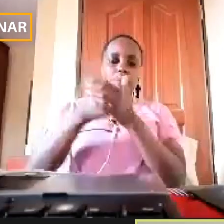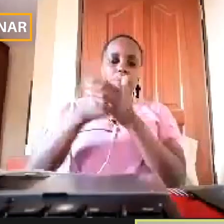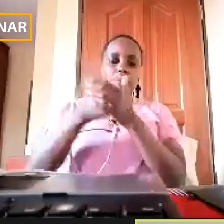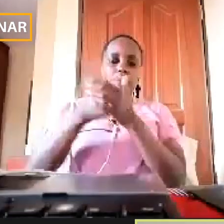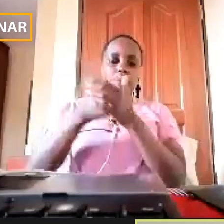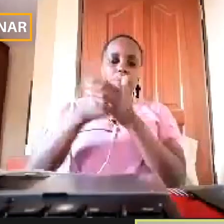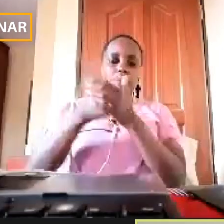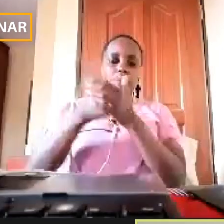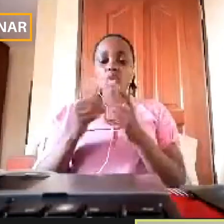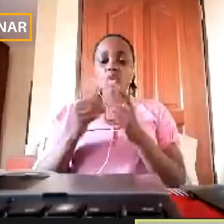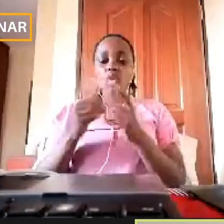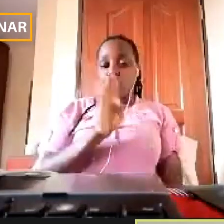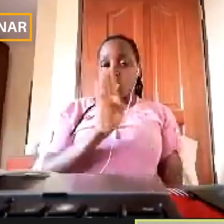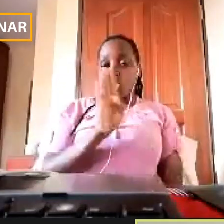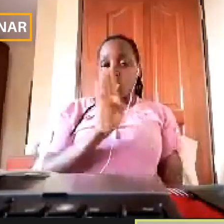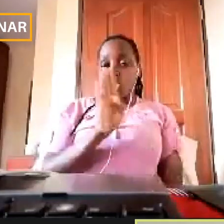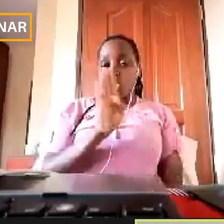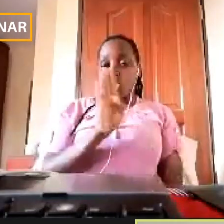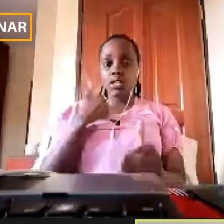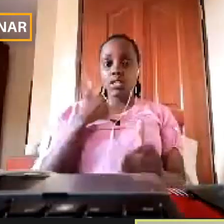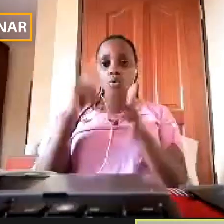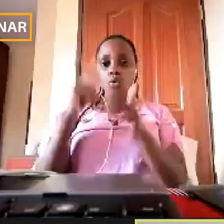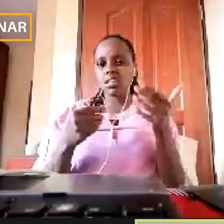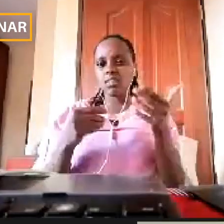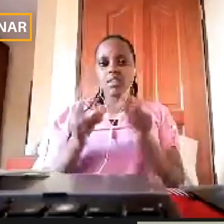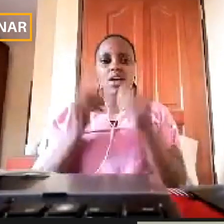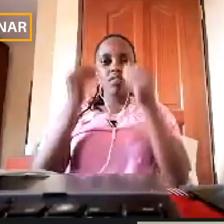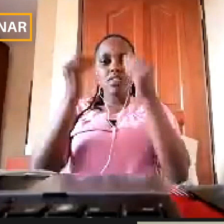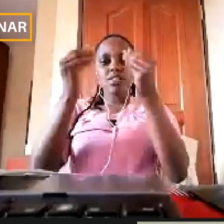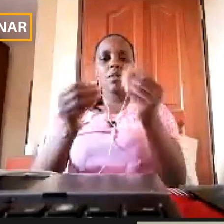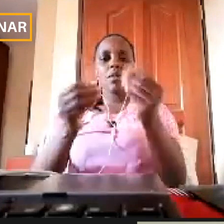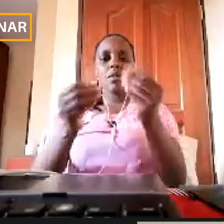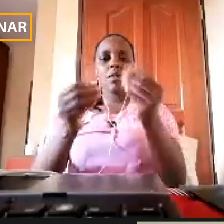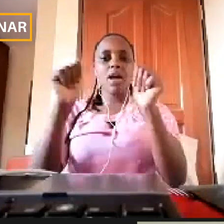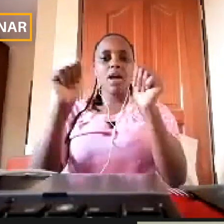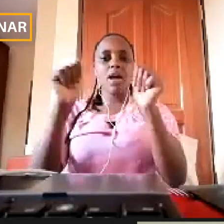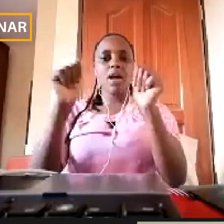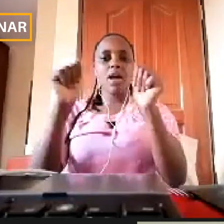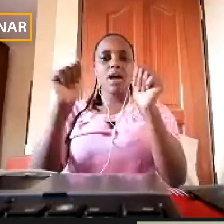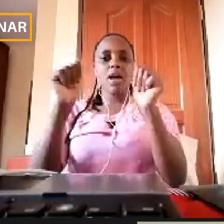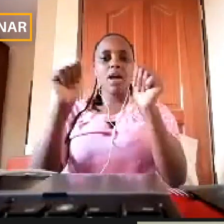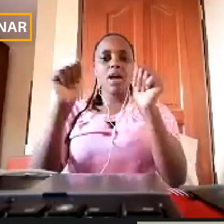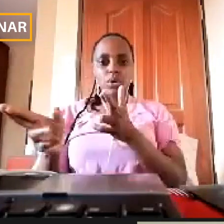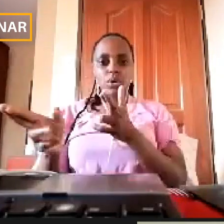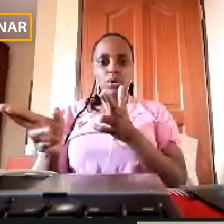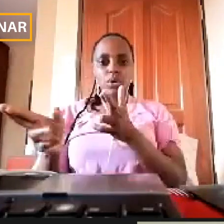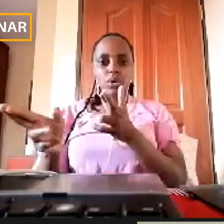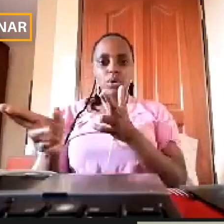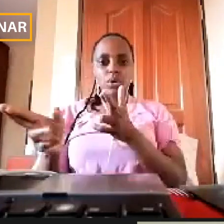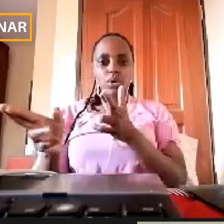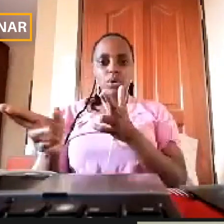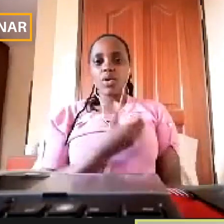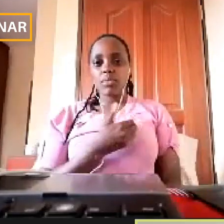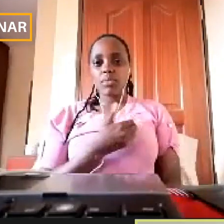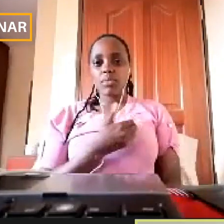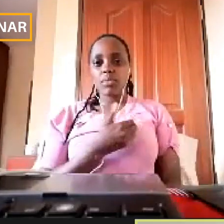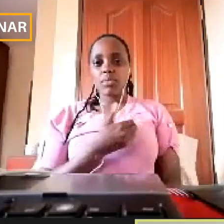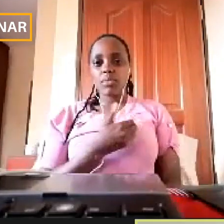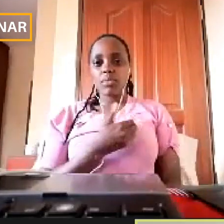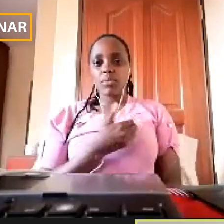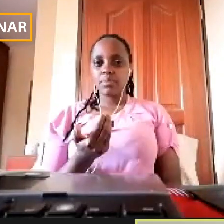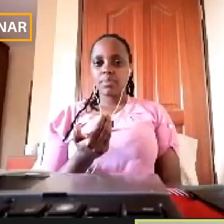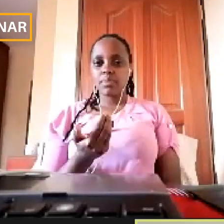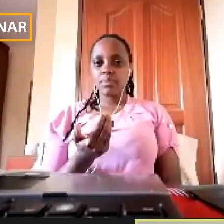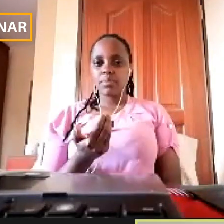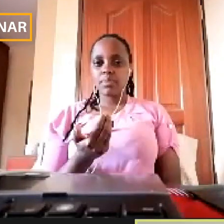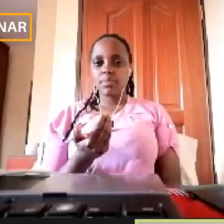end. It's Botswana, which has not submitted any report to the committee. And